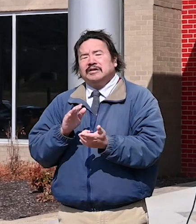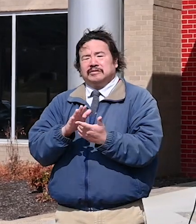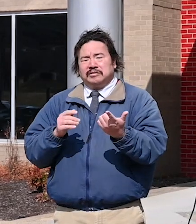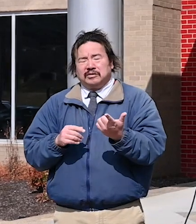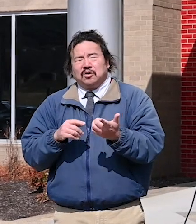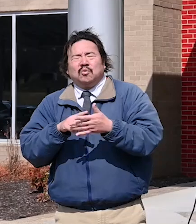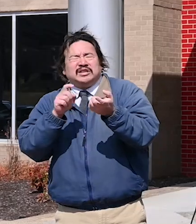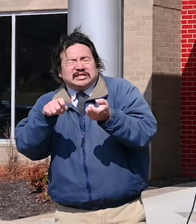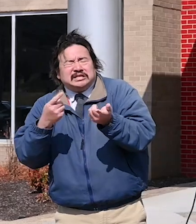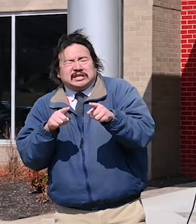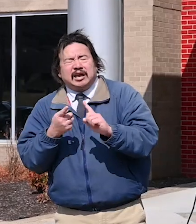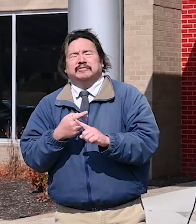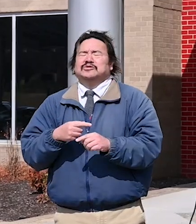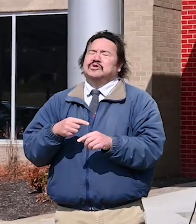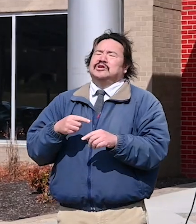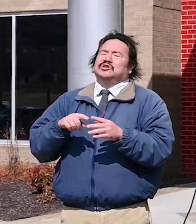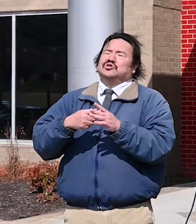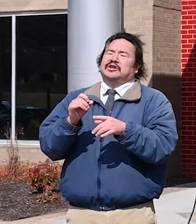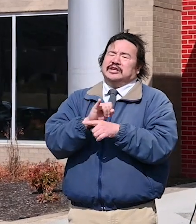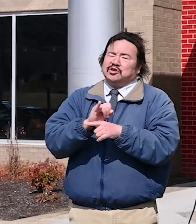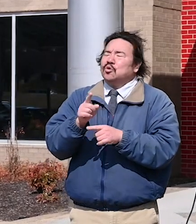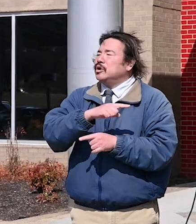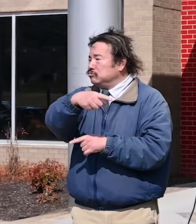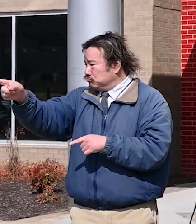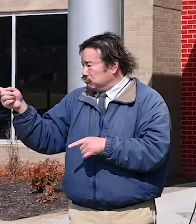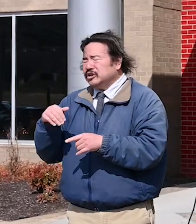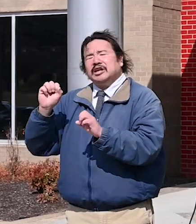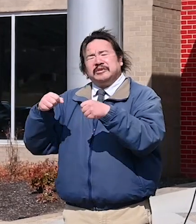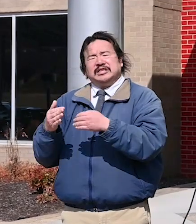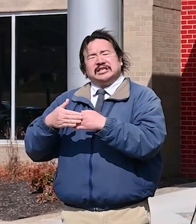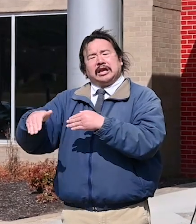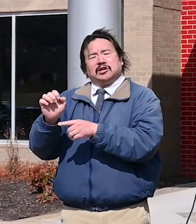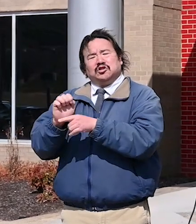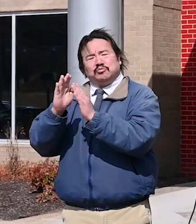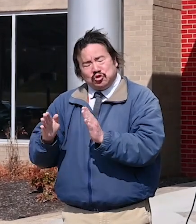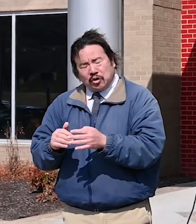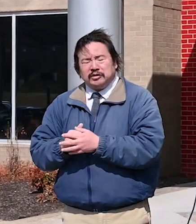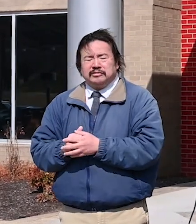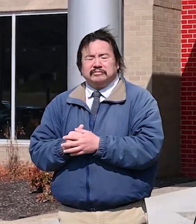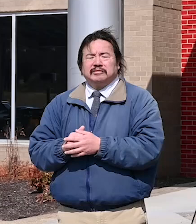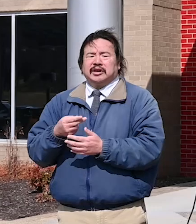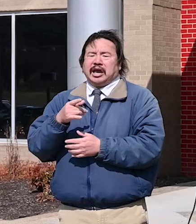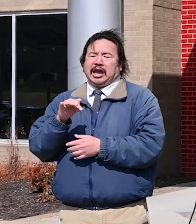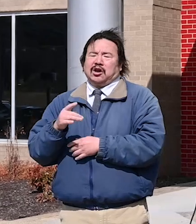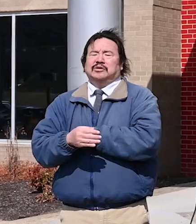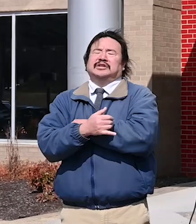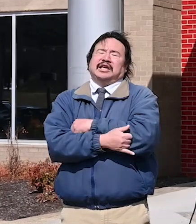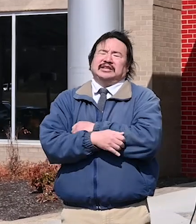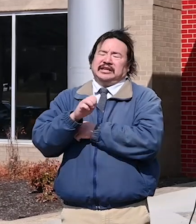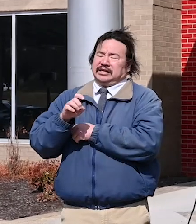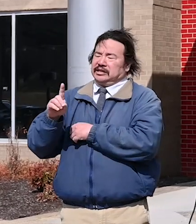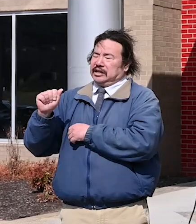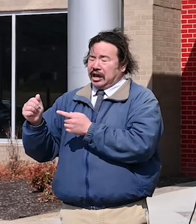breaking into any industry where you can be the next entrepreneur. Howard County EDA is